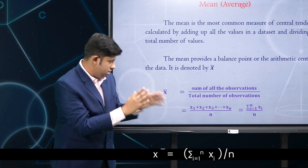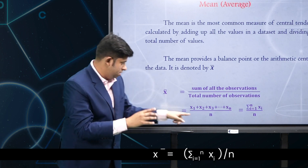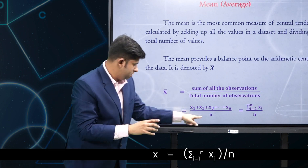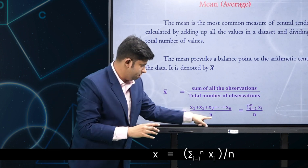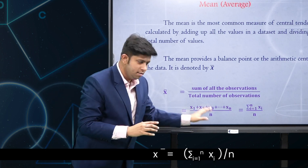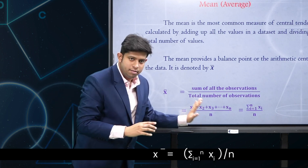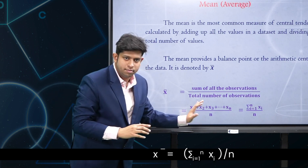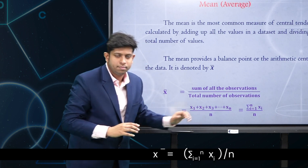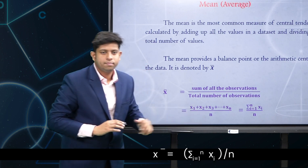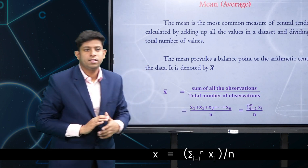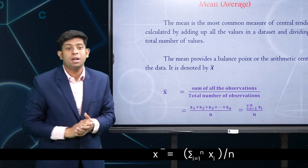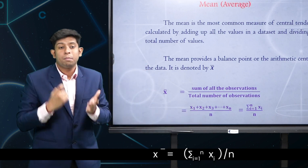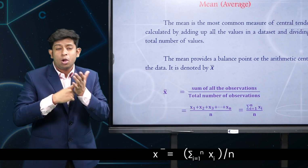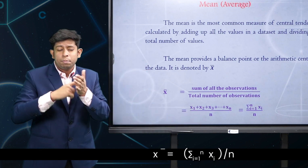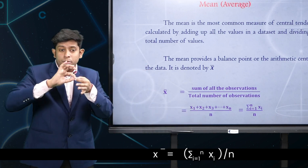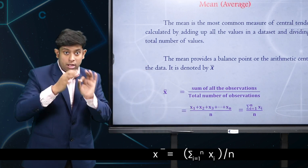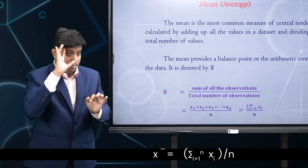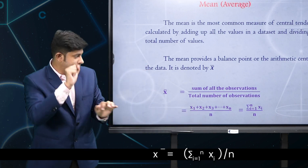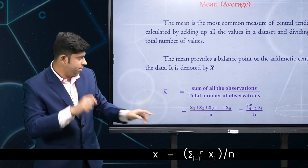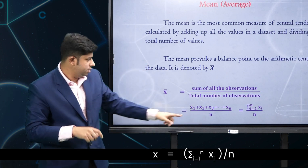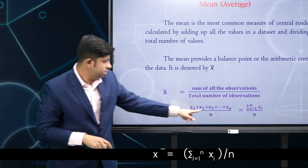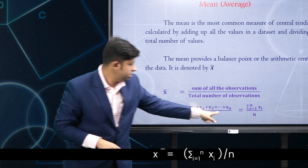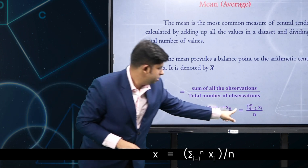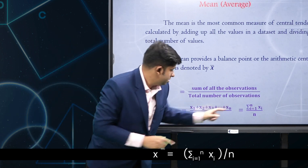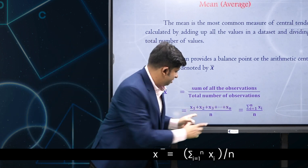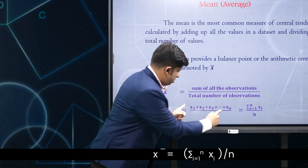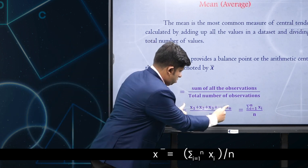That is equal to sigma I equal to 1 to n xi by n.